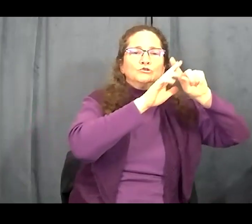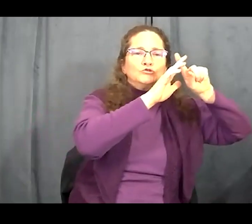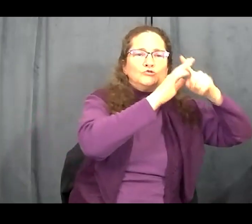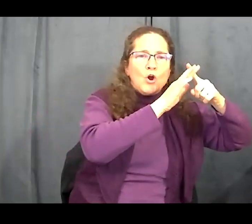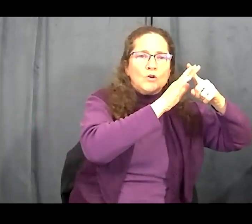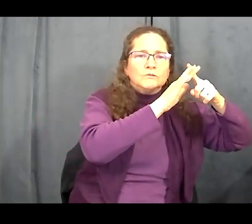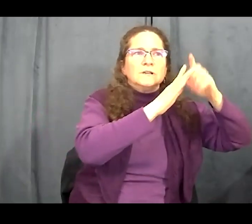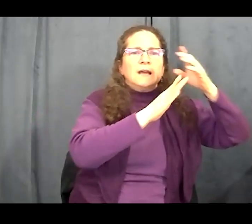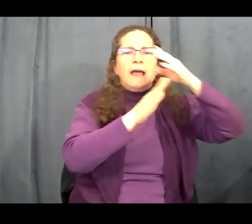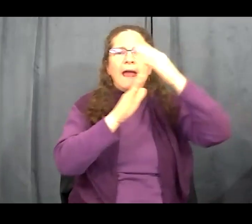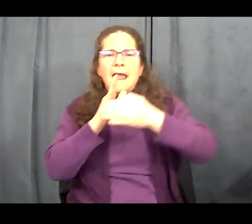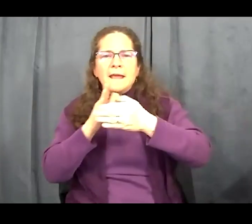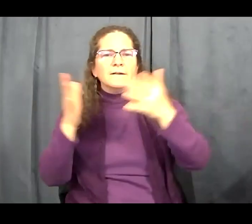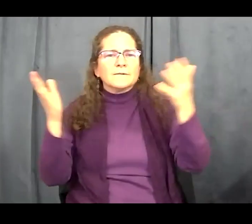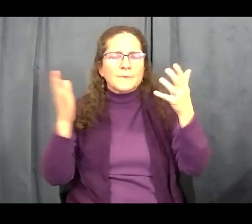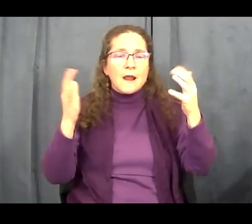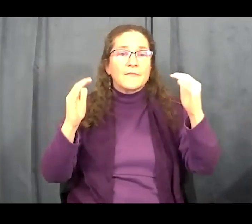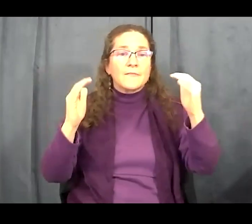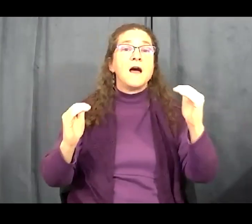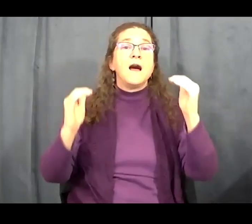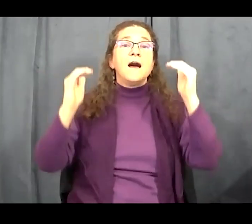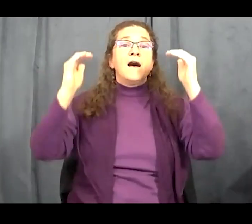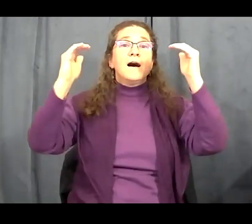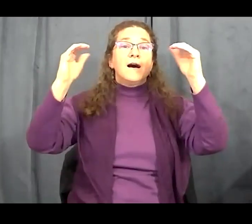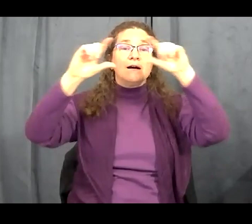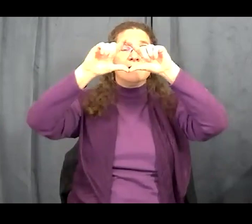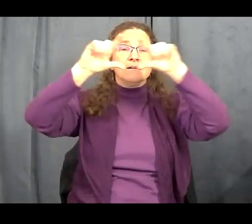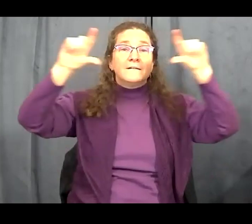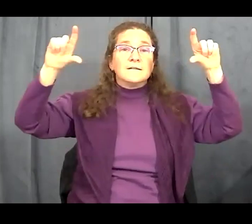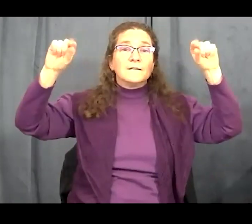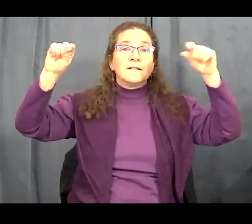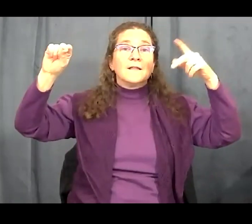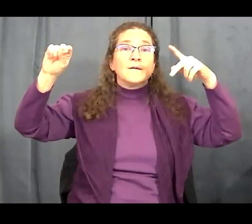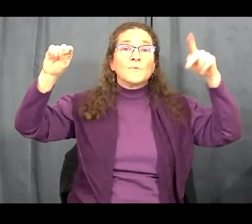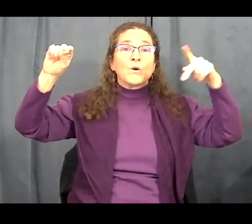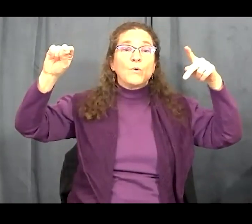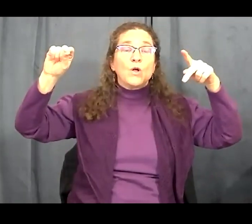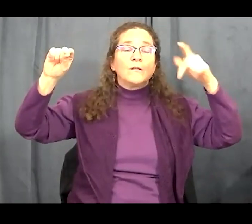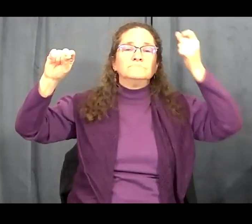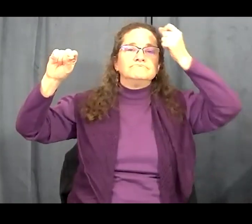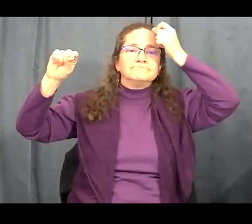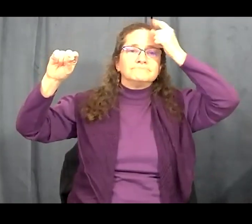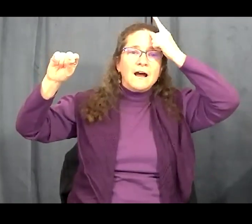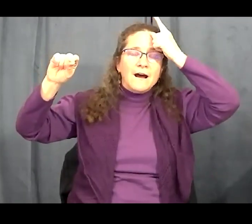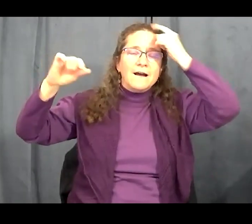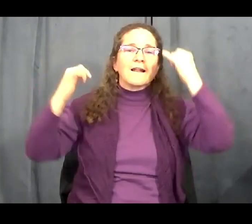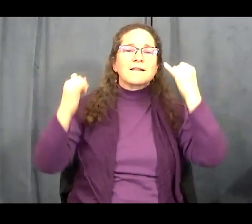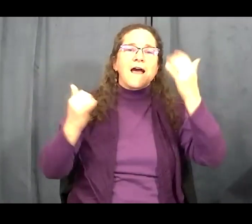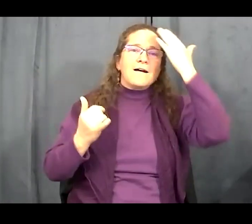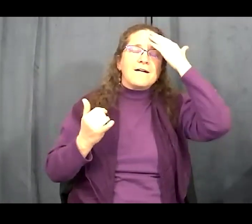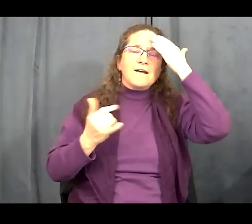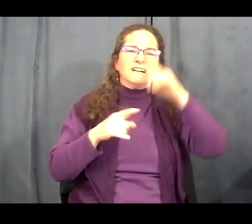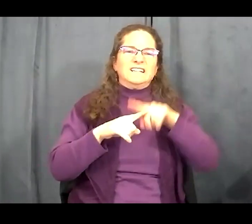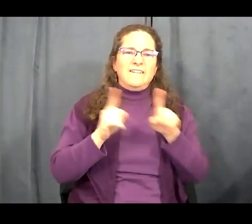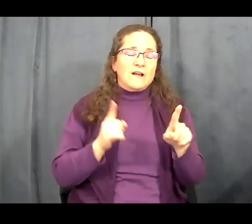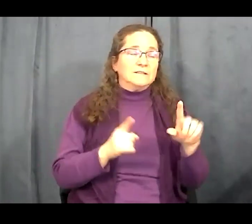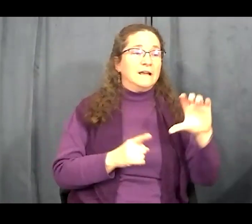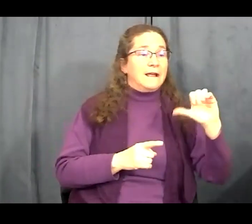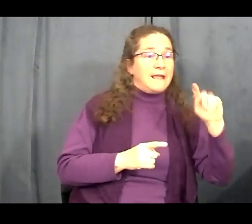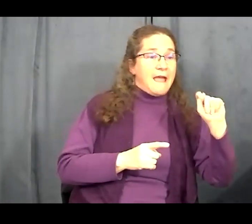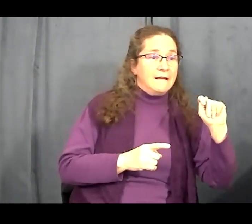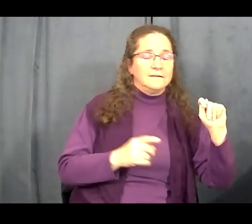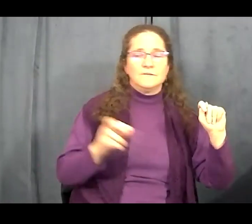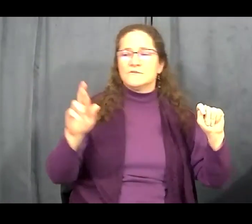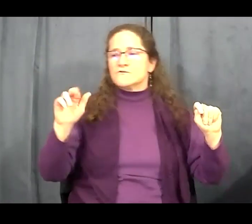purple. Comprehension, I can now know that this is nice, this is clean, or cat versus rat versus